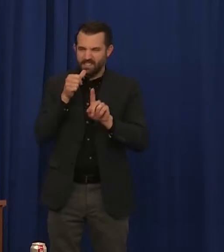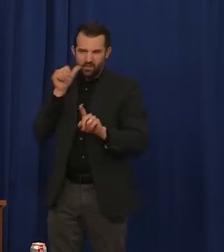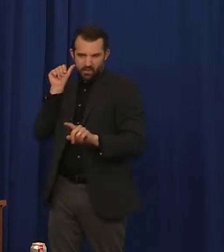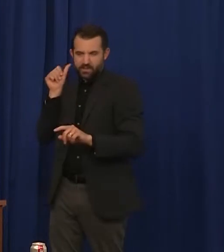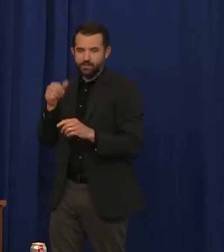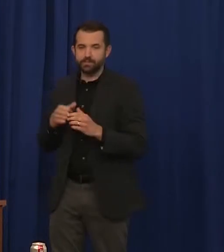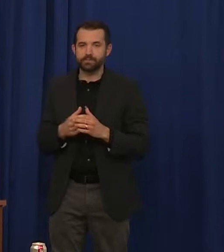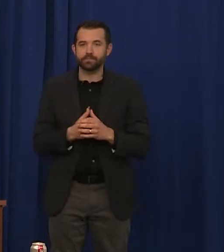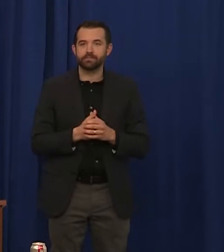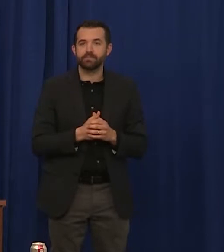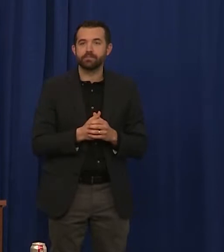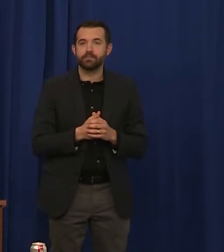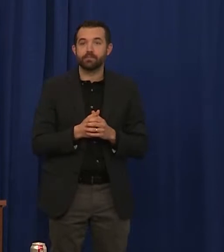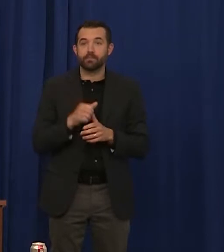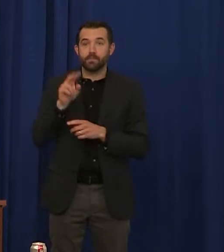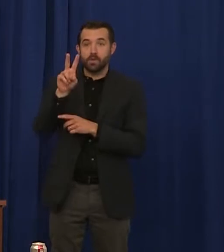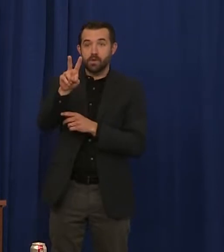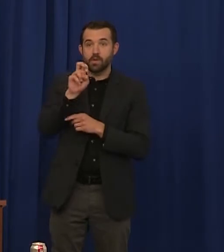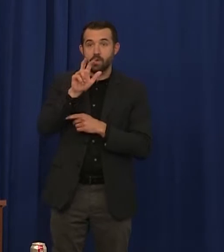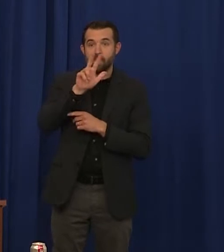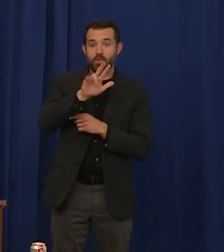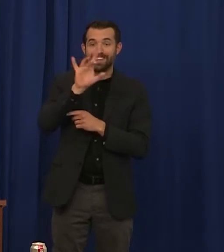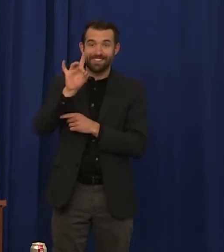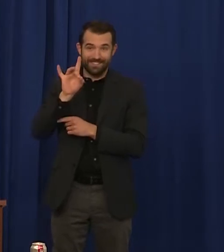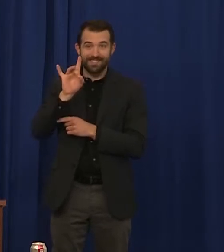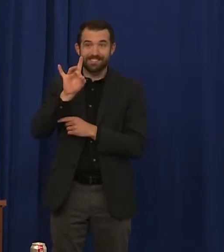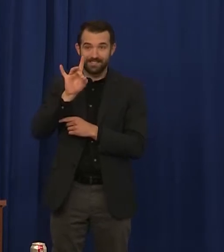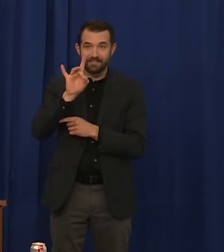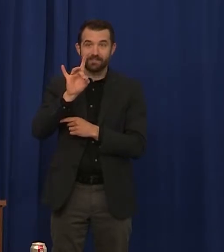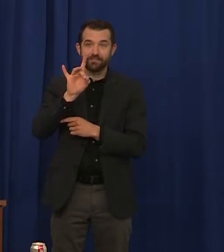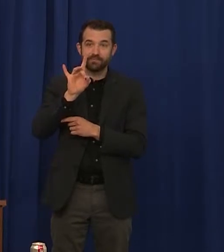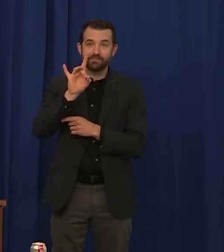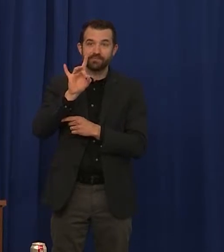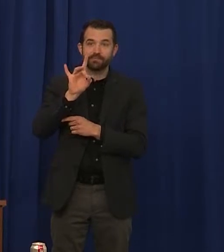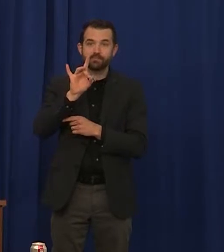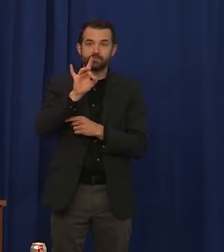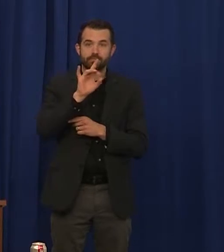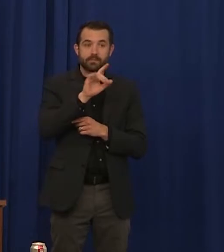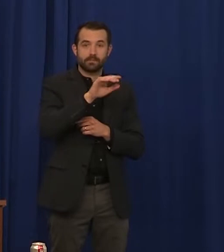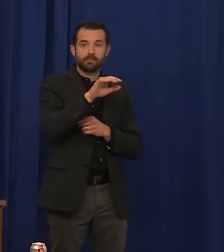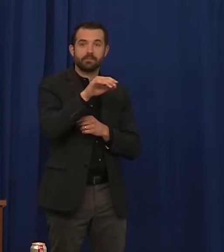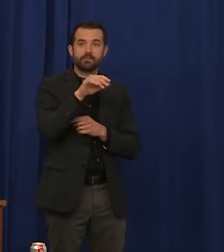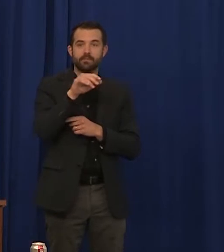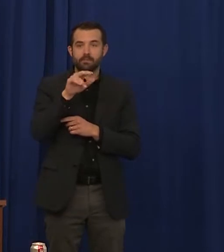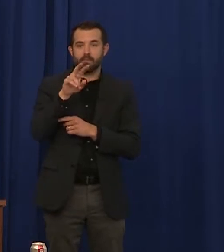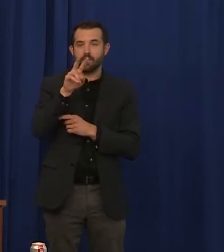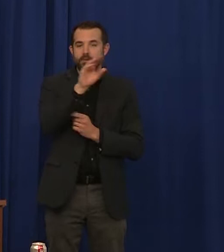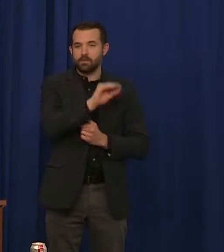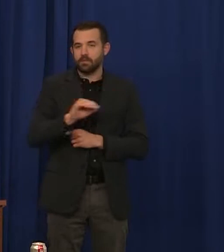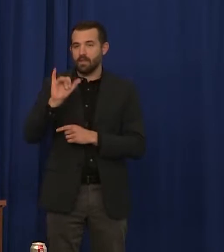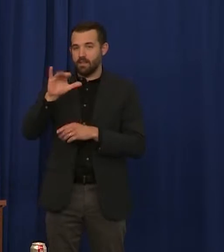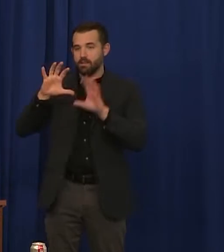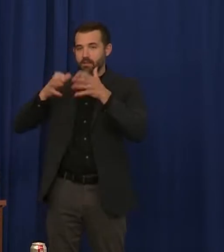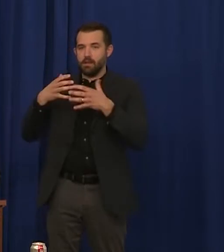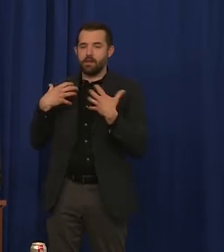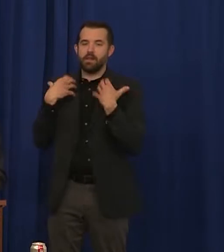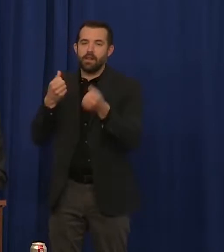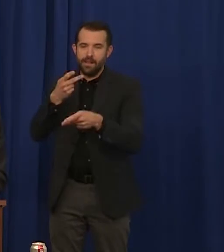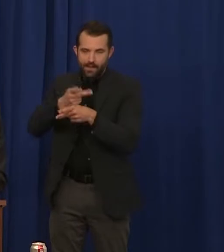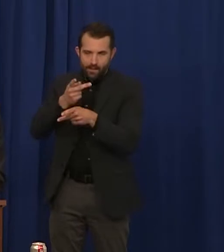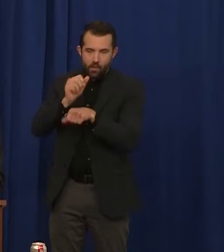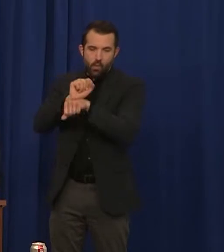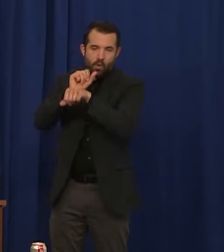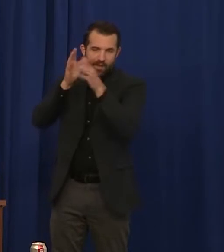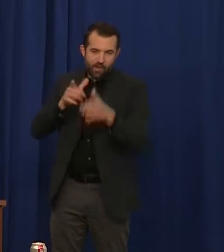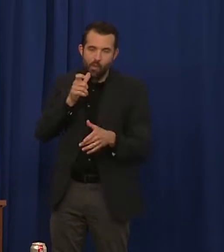And 238 of our 965 cases are among healthcare workers.